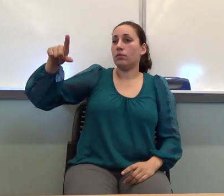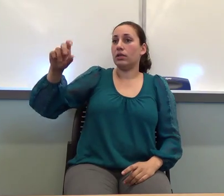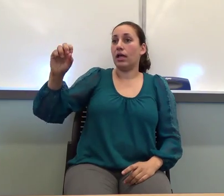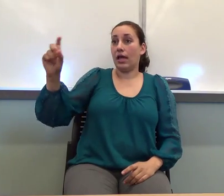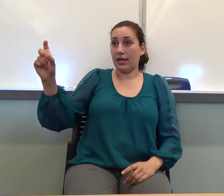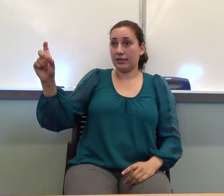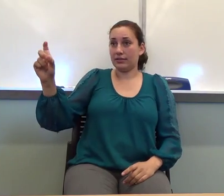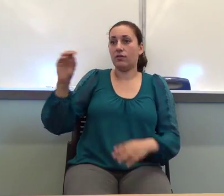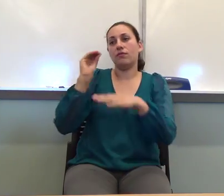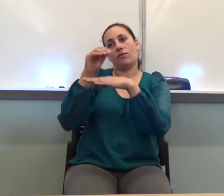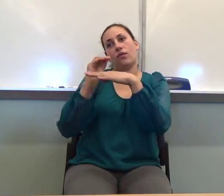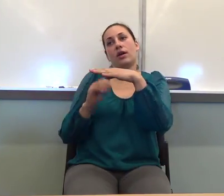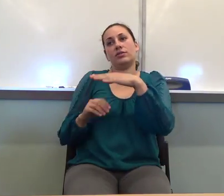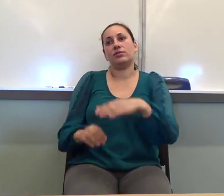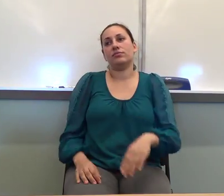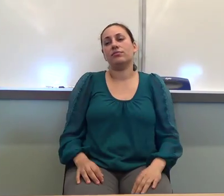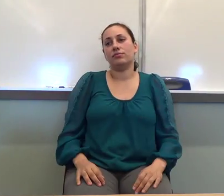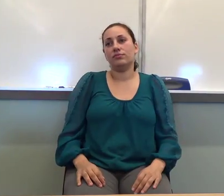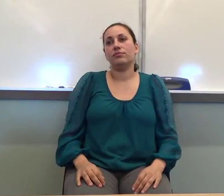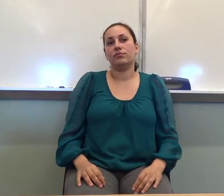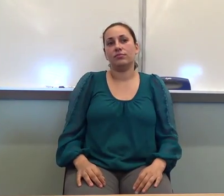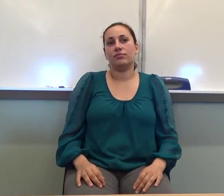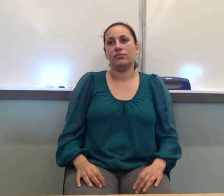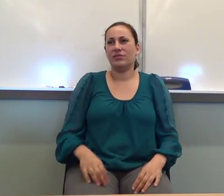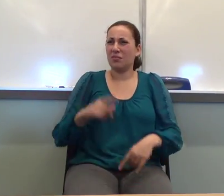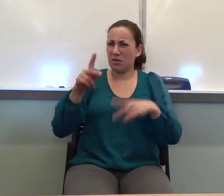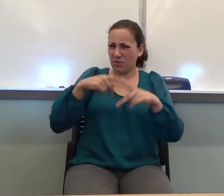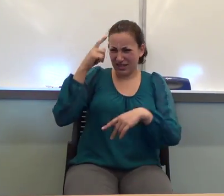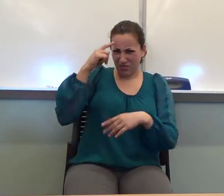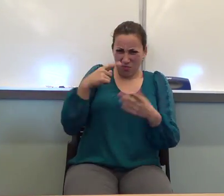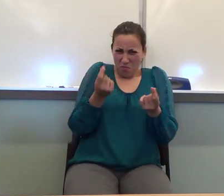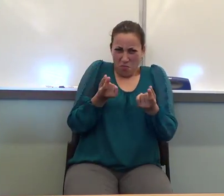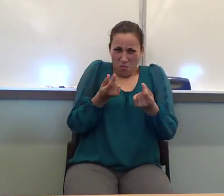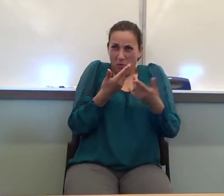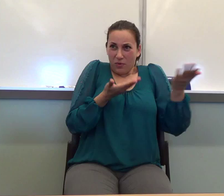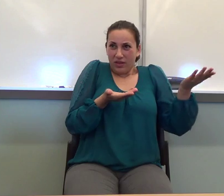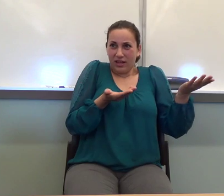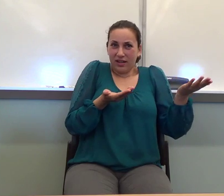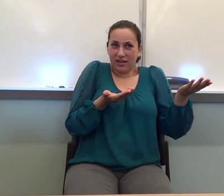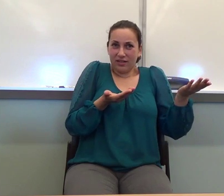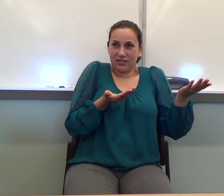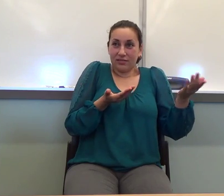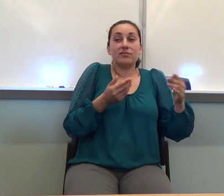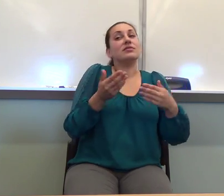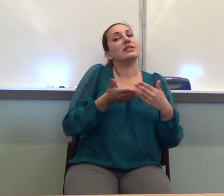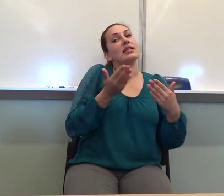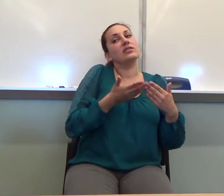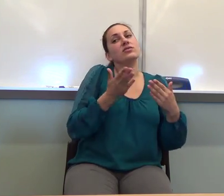pain. You know, people think, what is it? What do I do with it? So it's much easier to write this the following